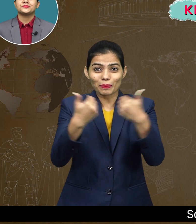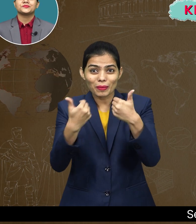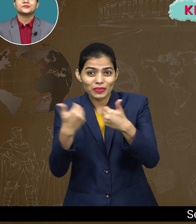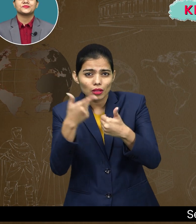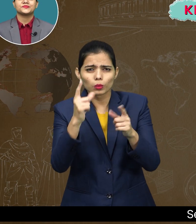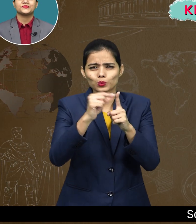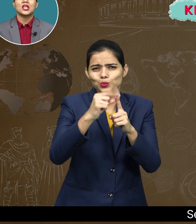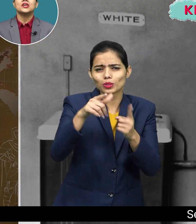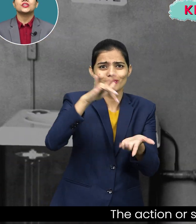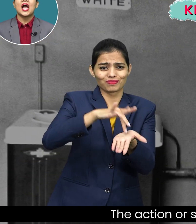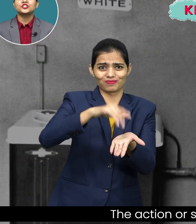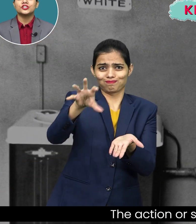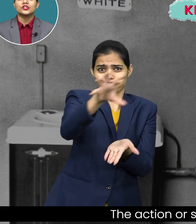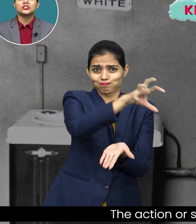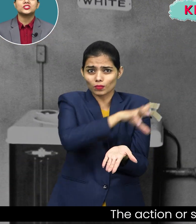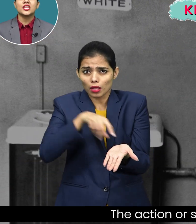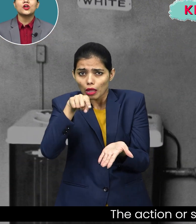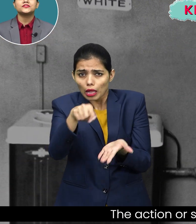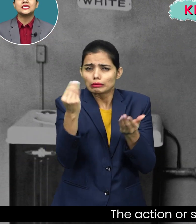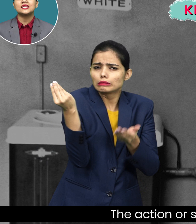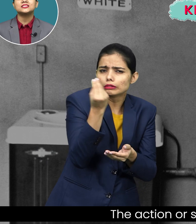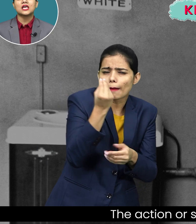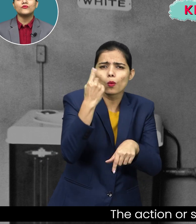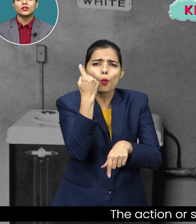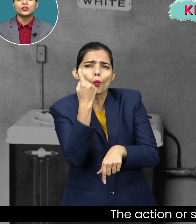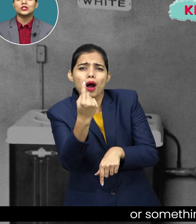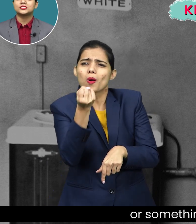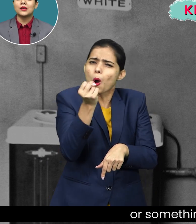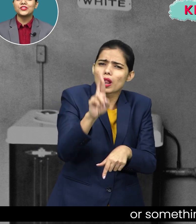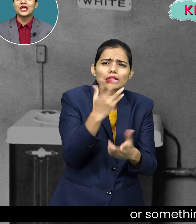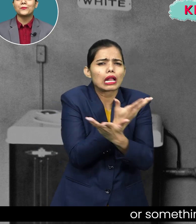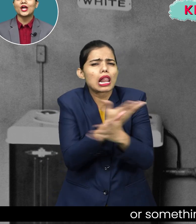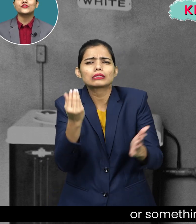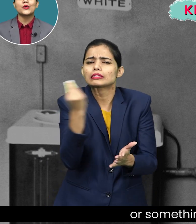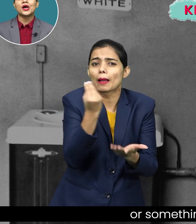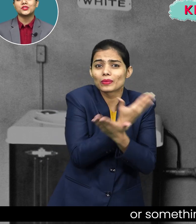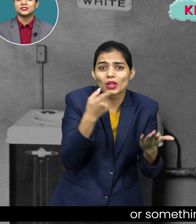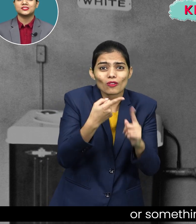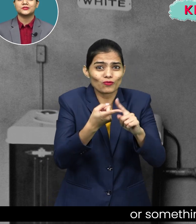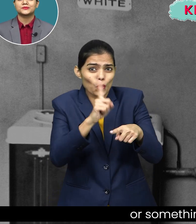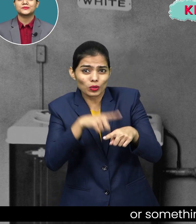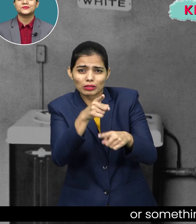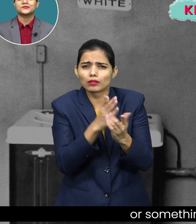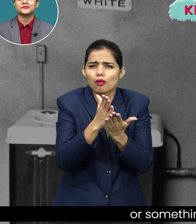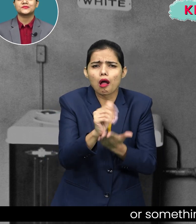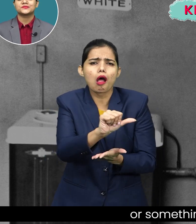Segregation. The action or state of setting someone or something apart from others.